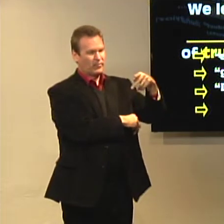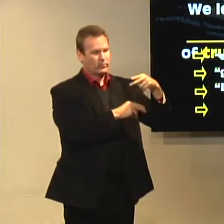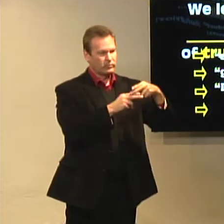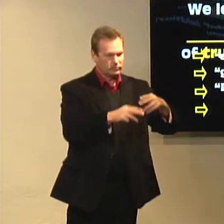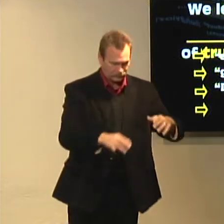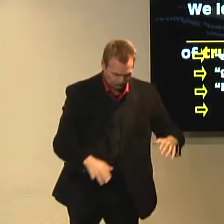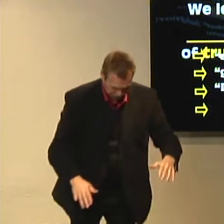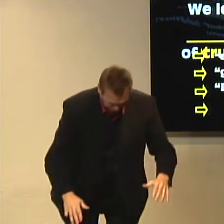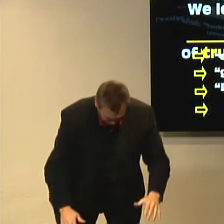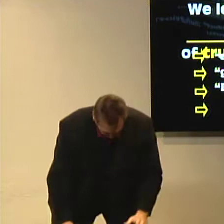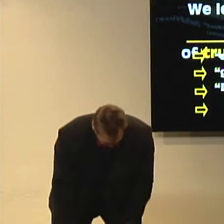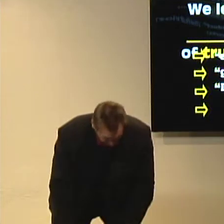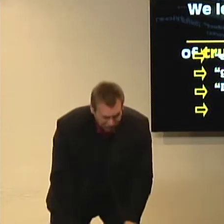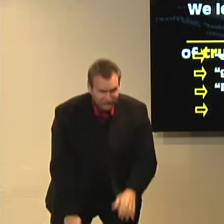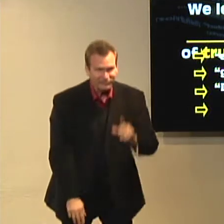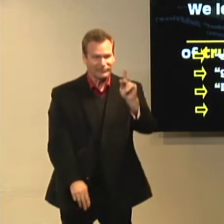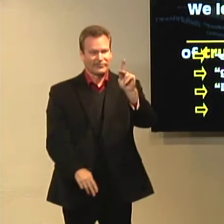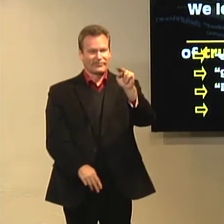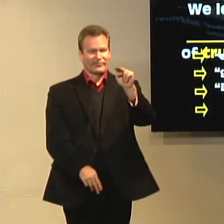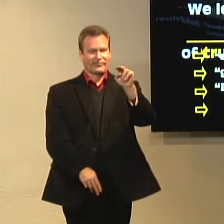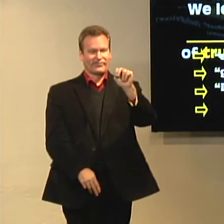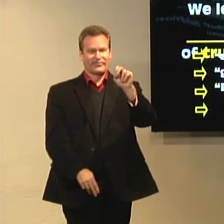The camel's kneecap.